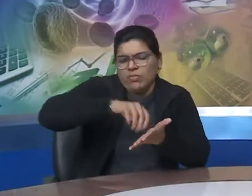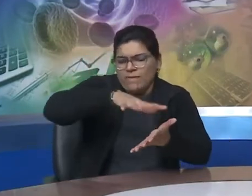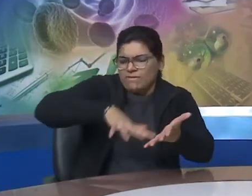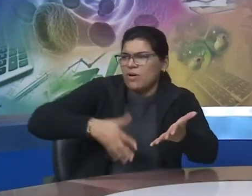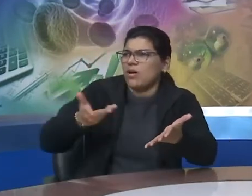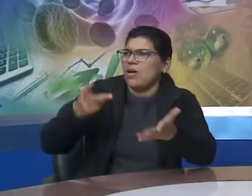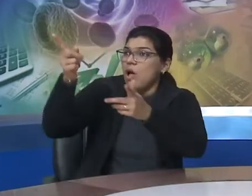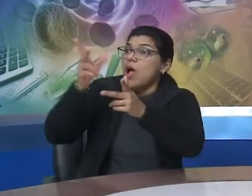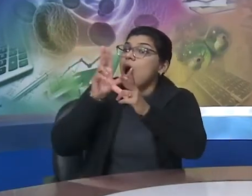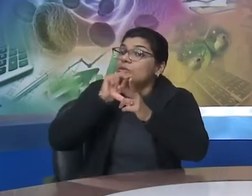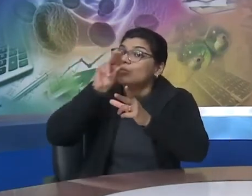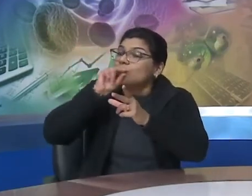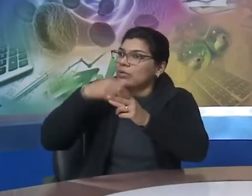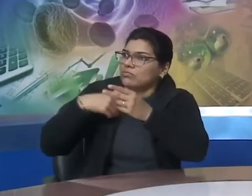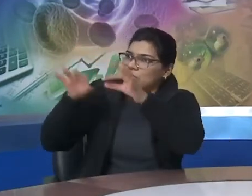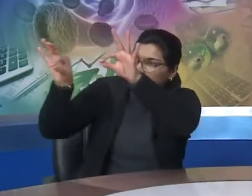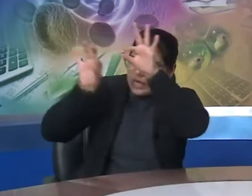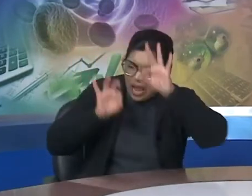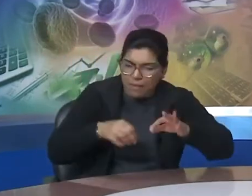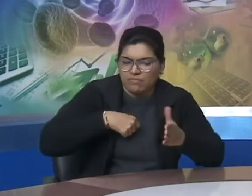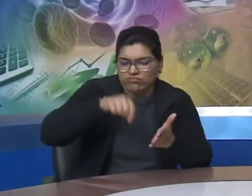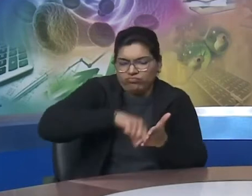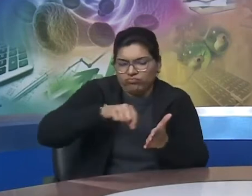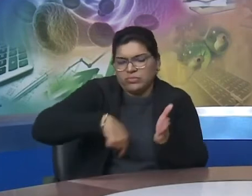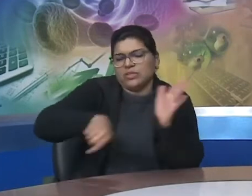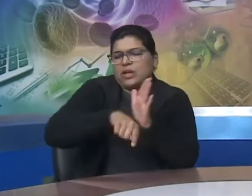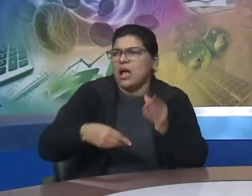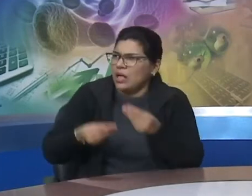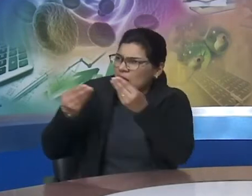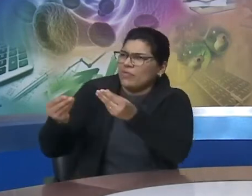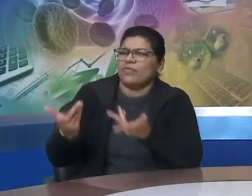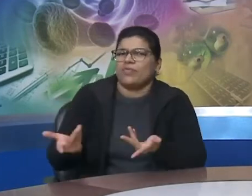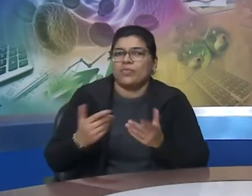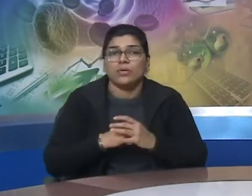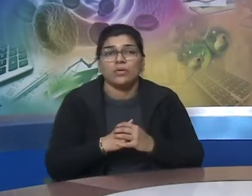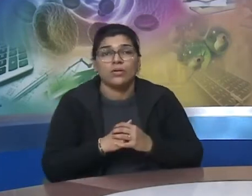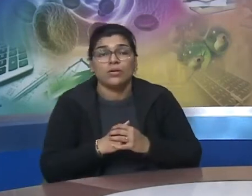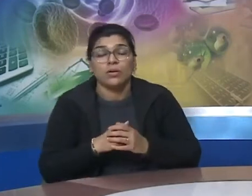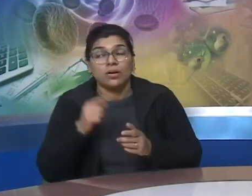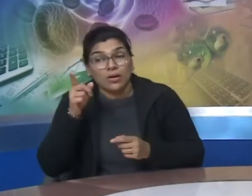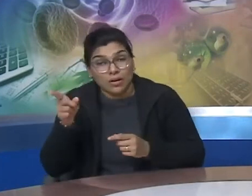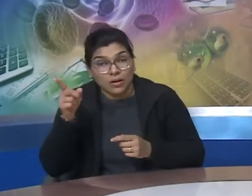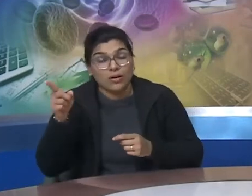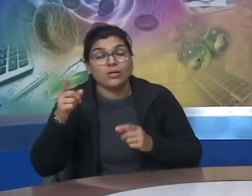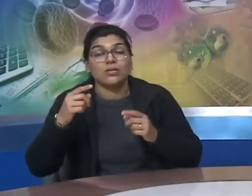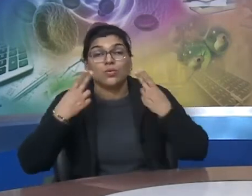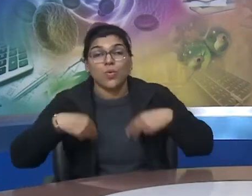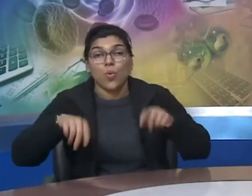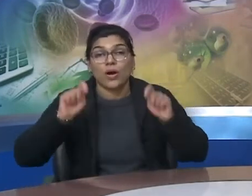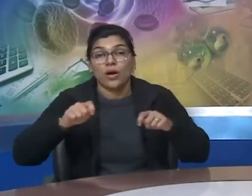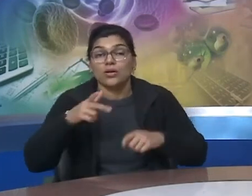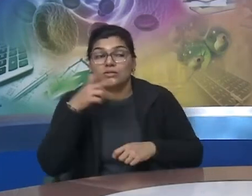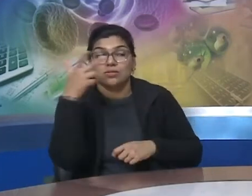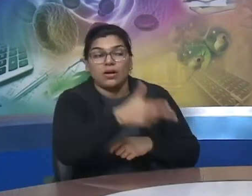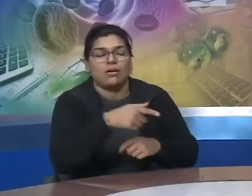Only what you have dictated. In a language we don't know, I can't accept it.